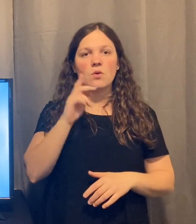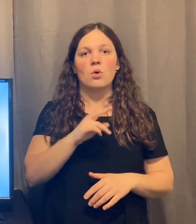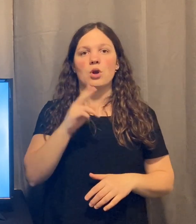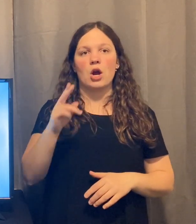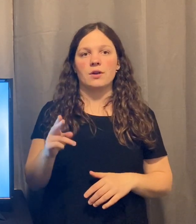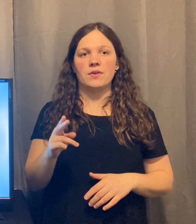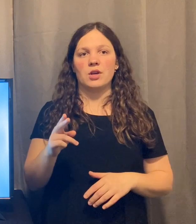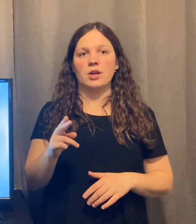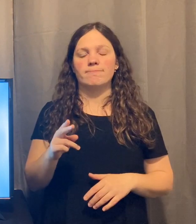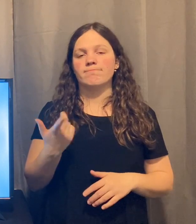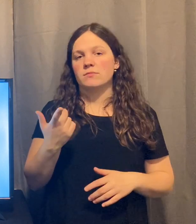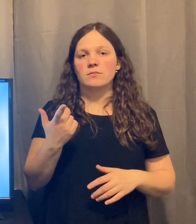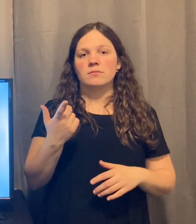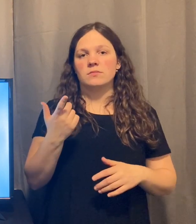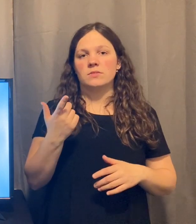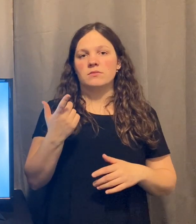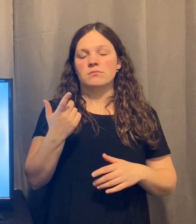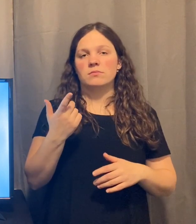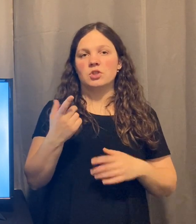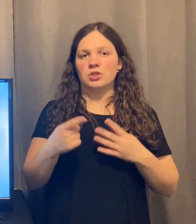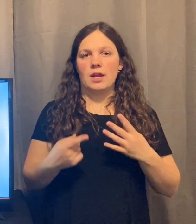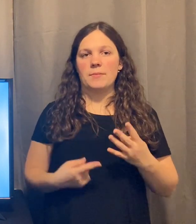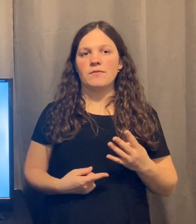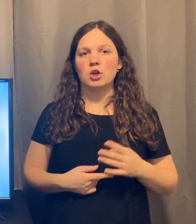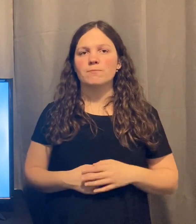or hard of hearing, just to name a few.